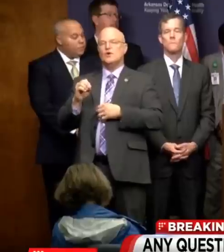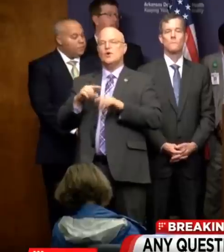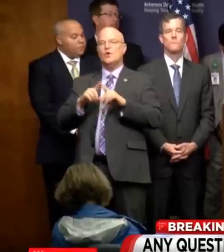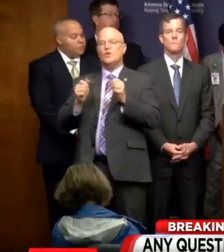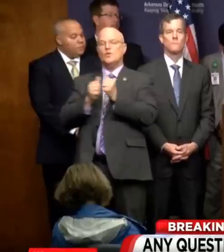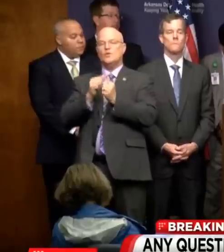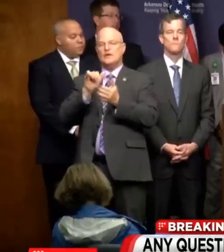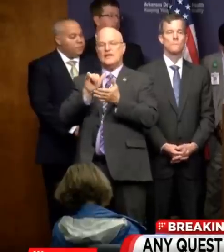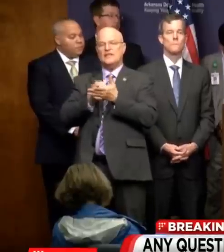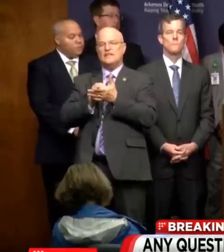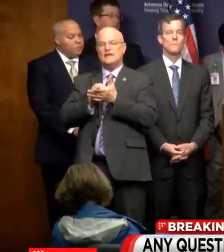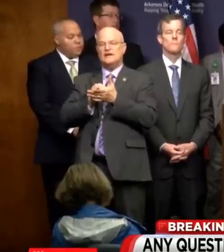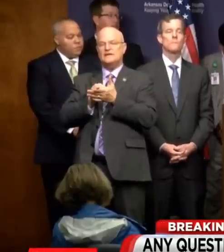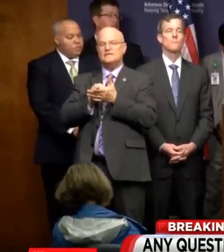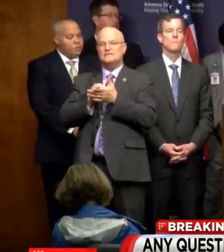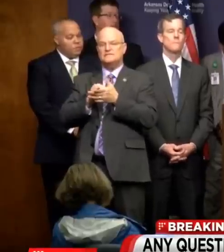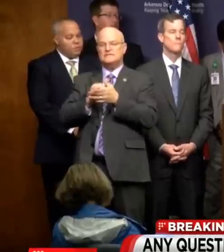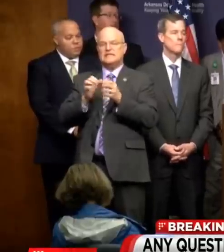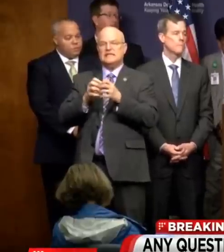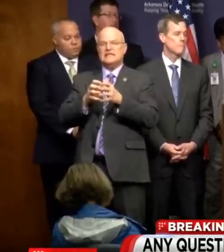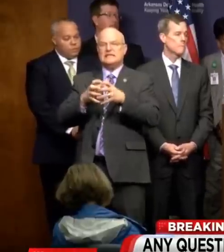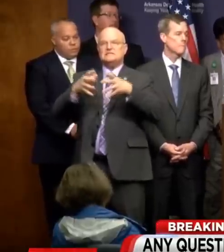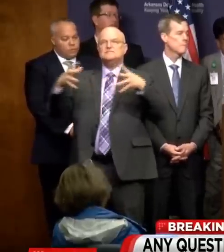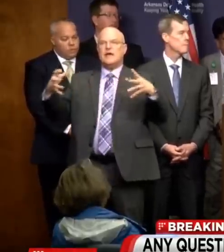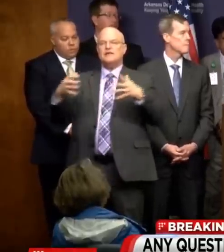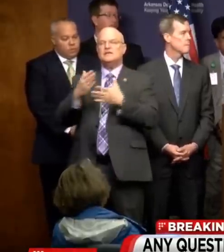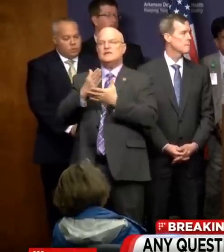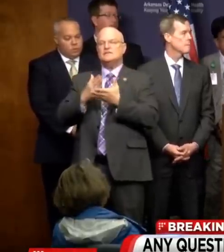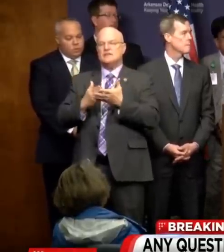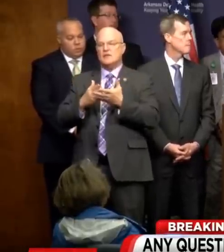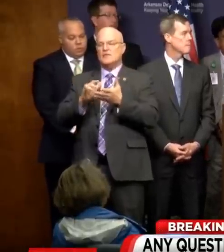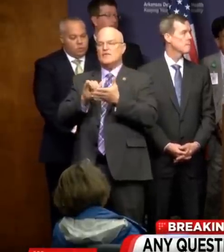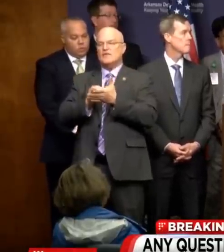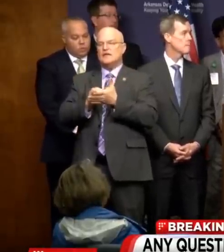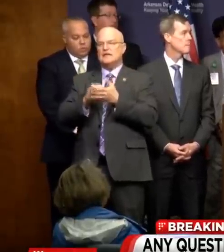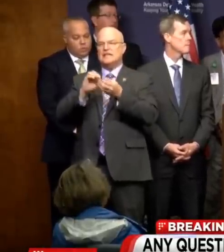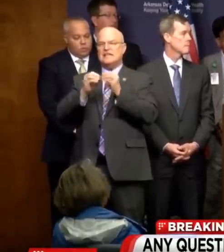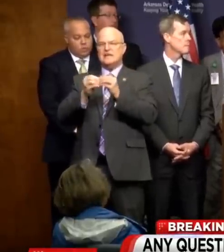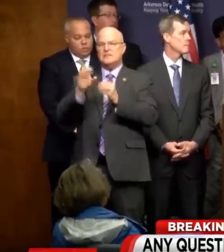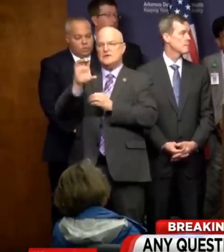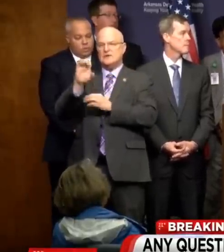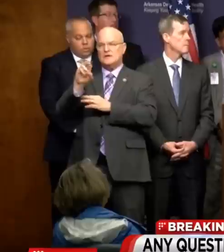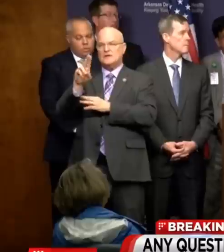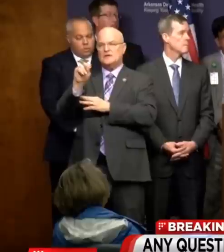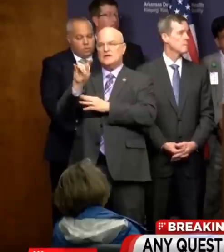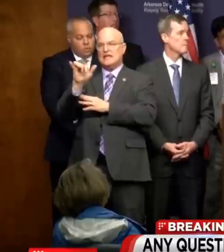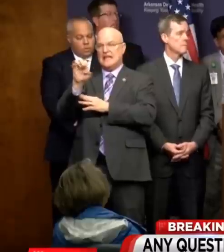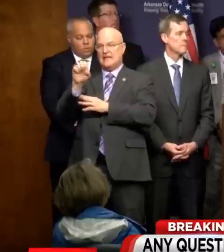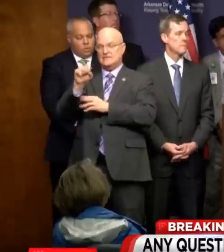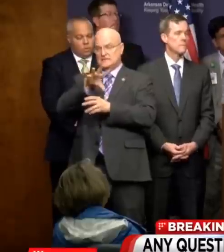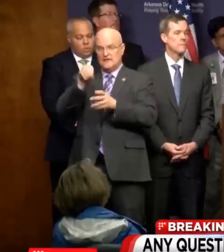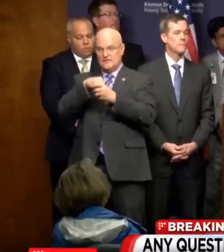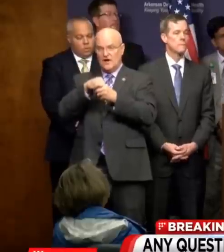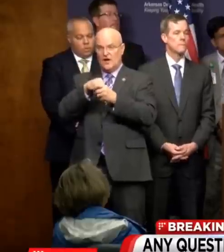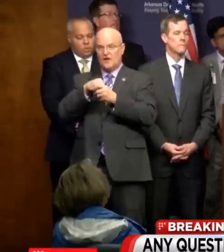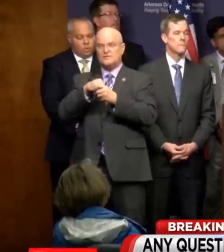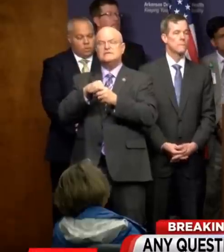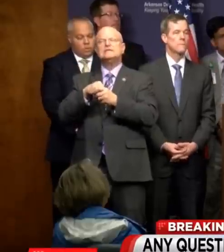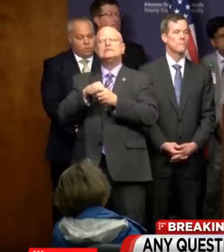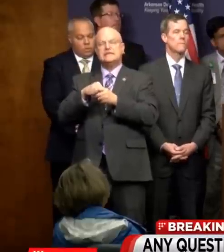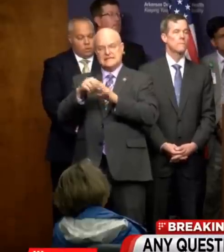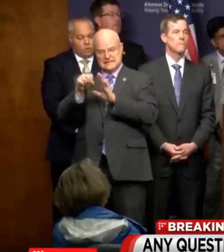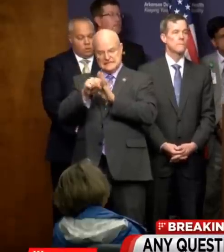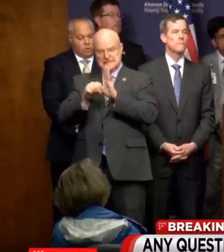But with the expansion of some of the number of counties that this is involved in, it need to go